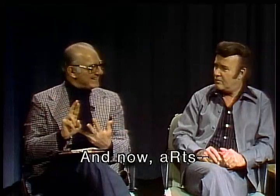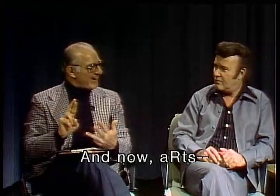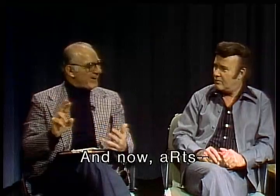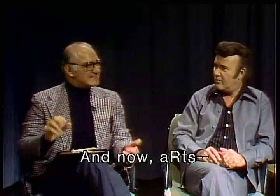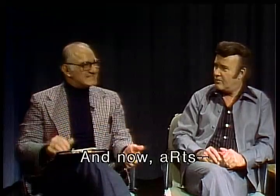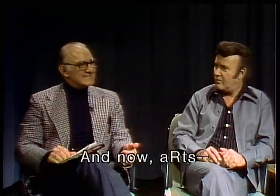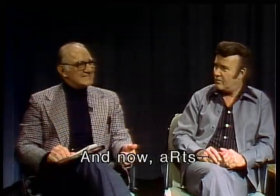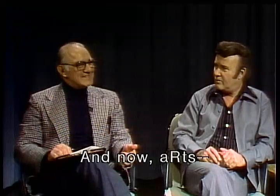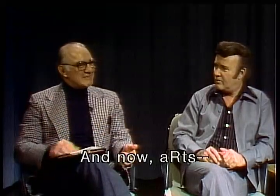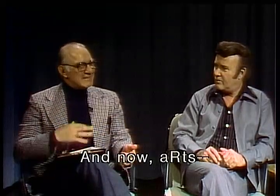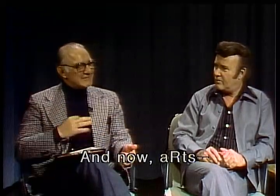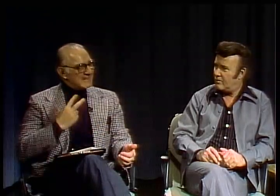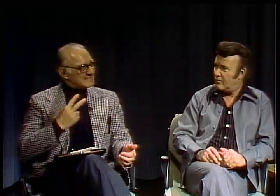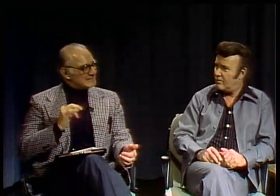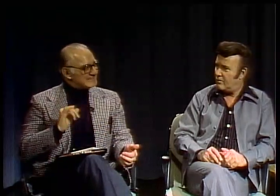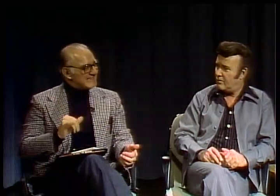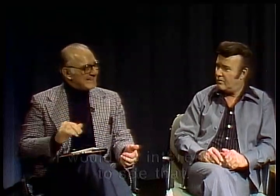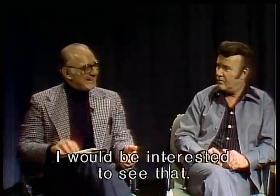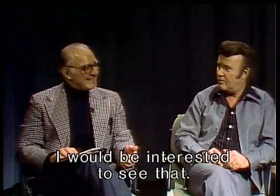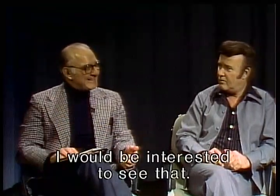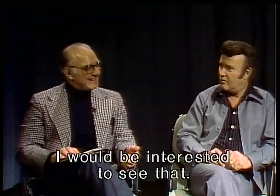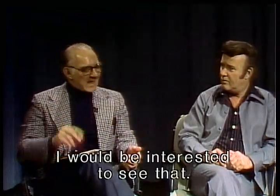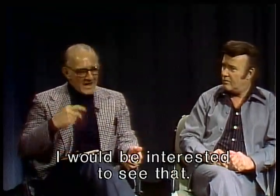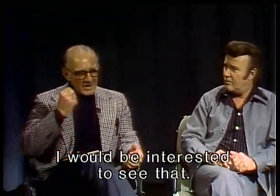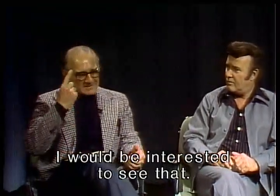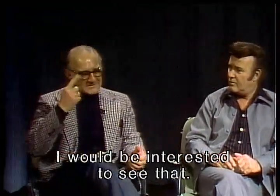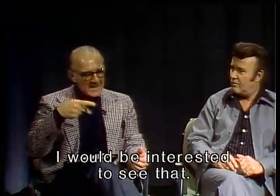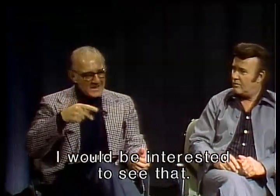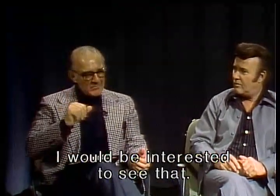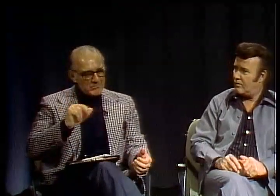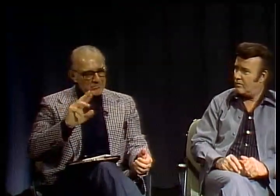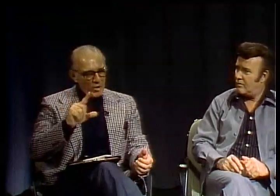art. Are we interested to see that? I understand, Paul,